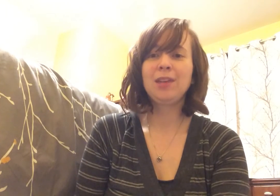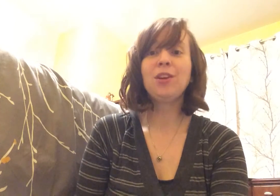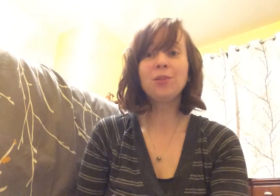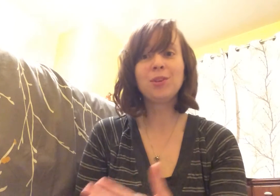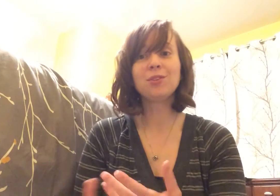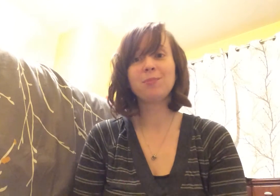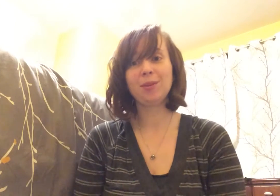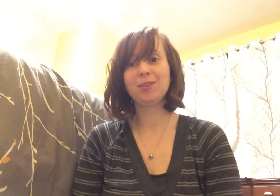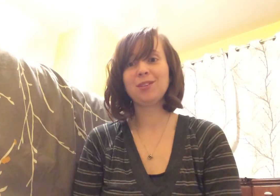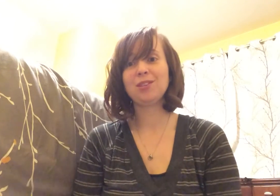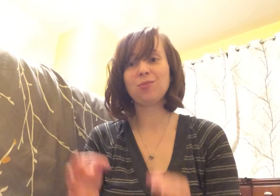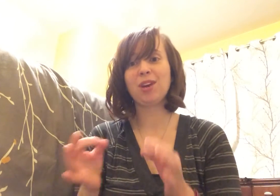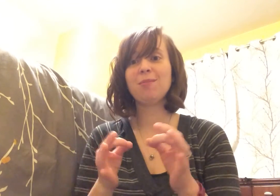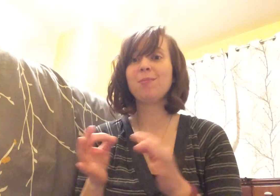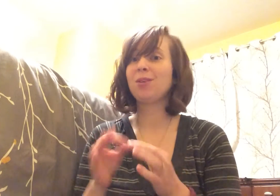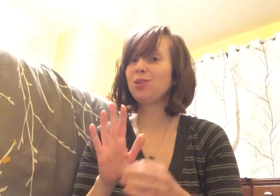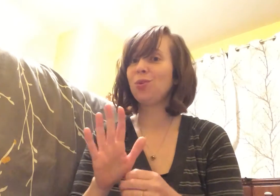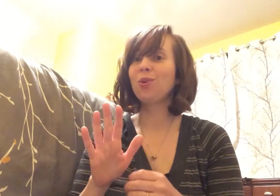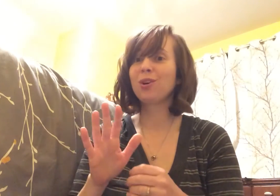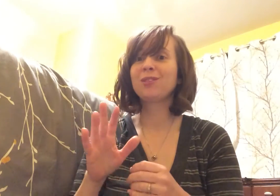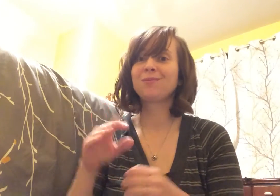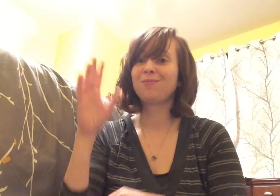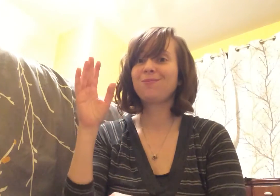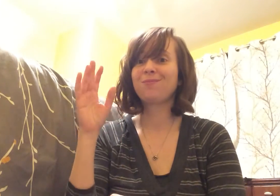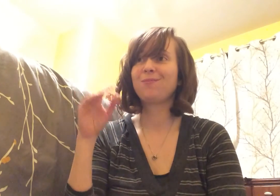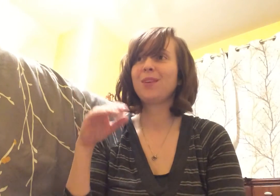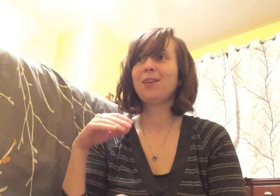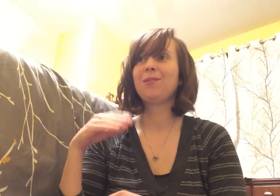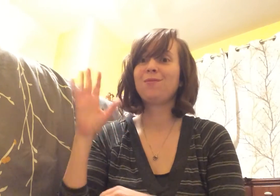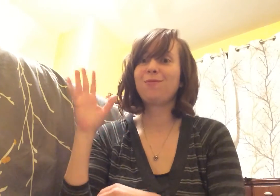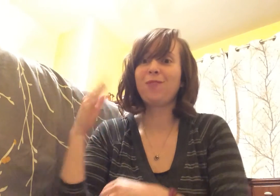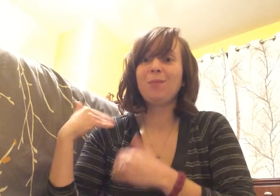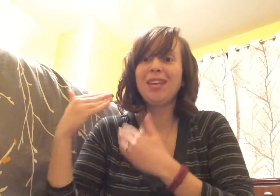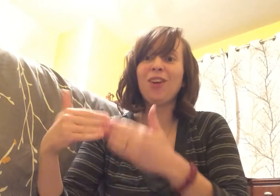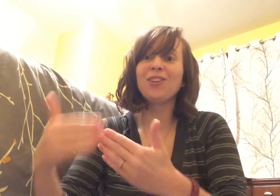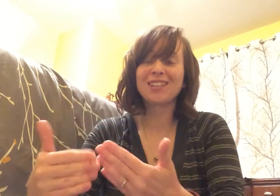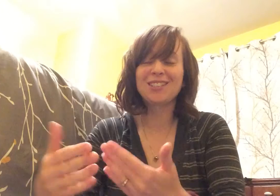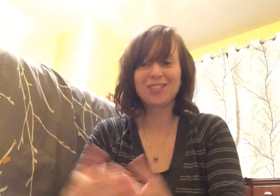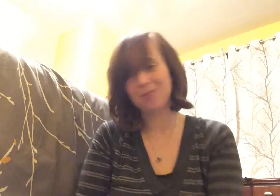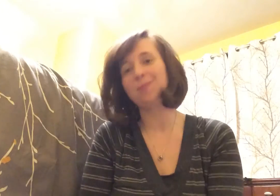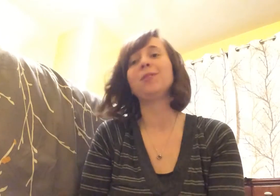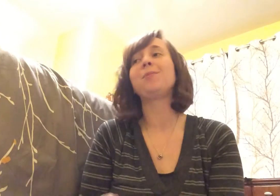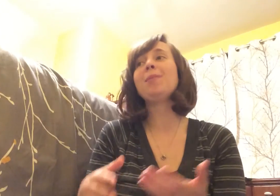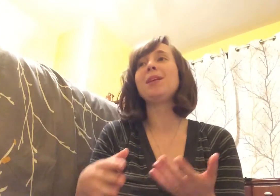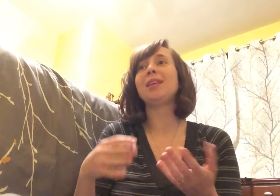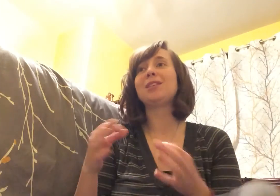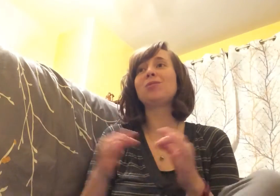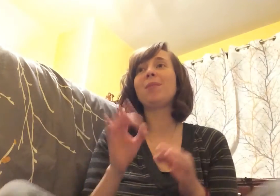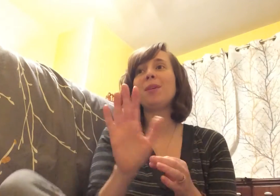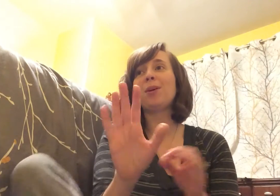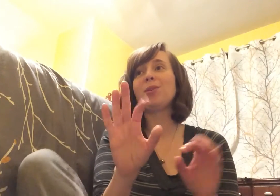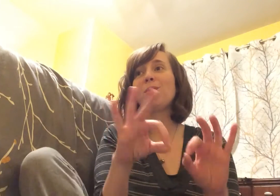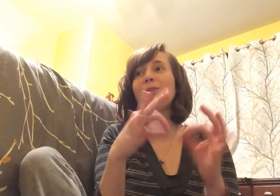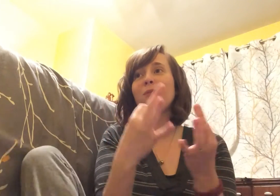Another one you can be able to describe about your family heritage, or maybe like describing about your